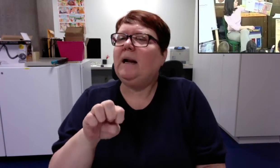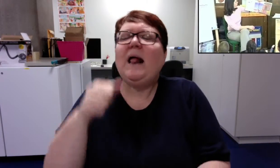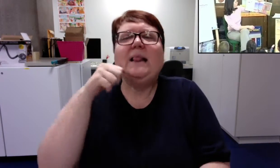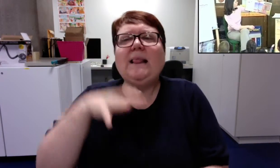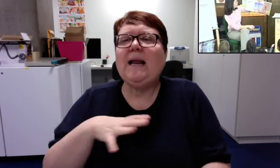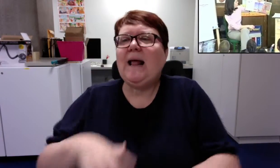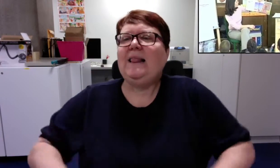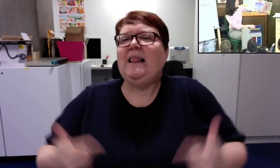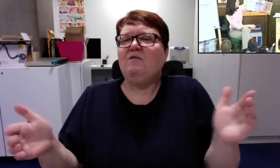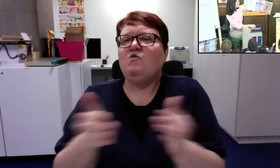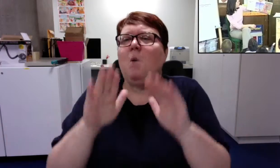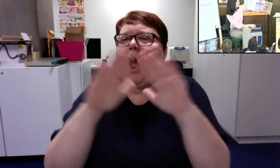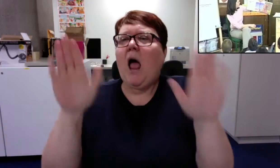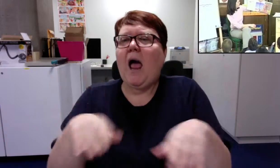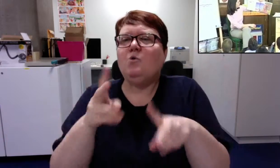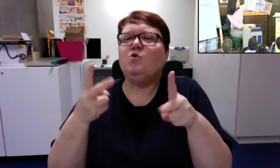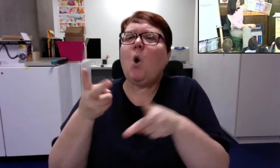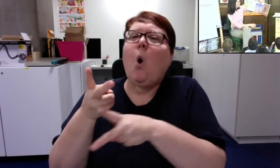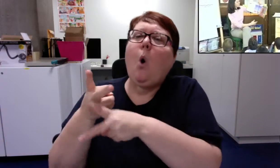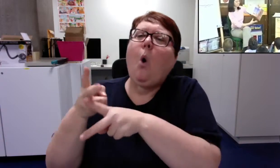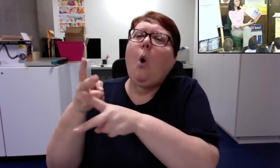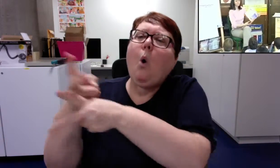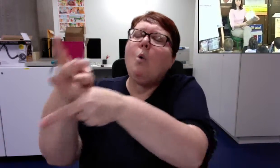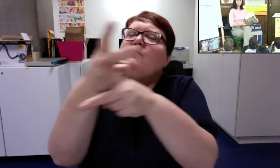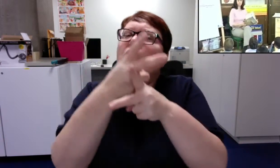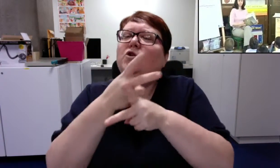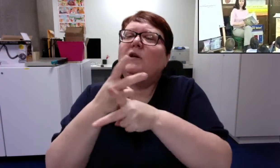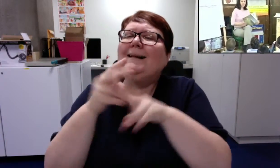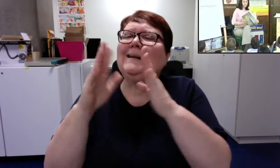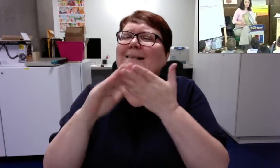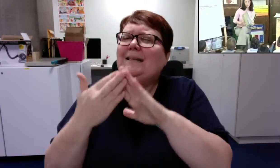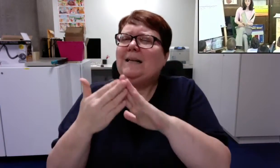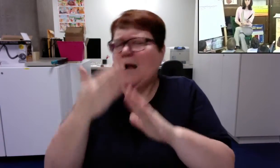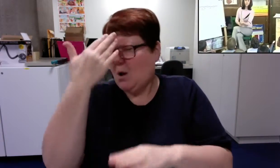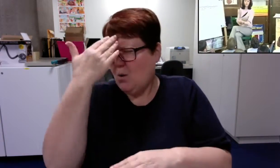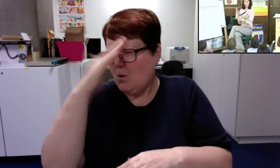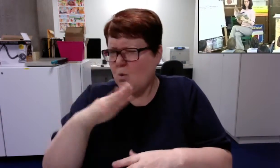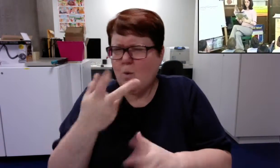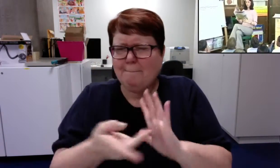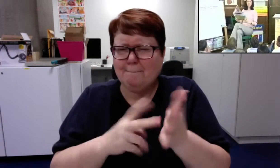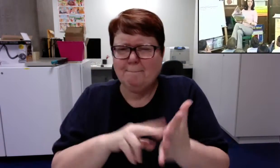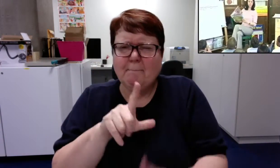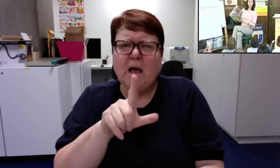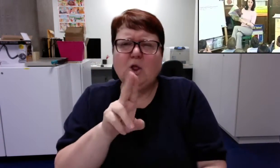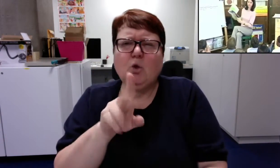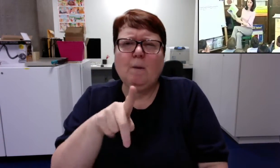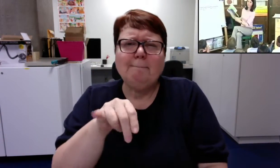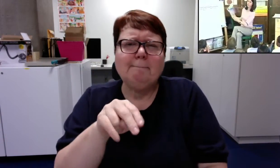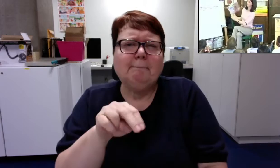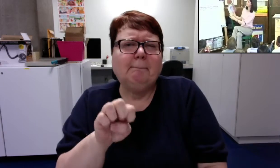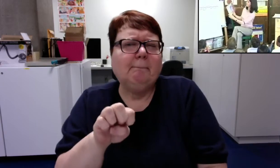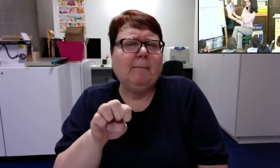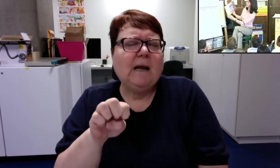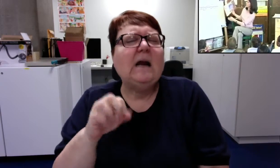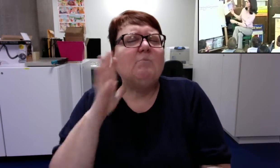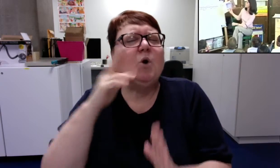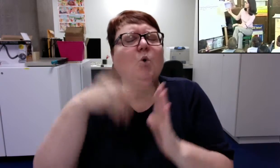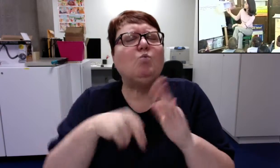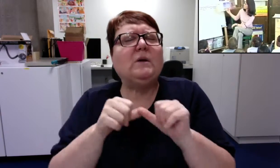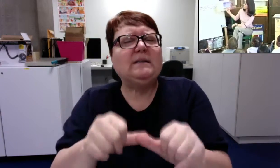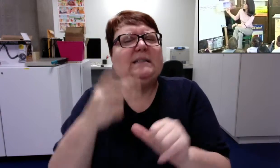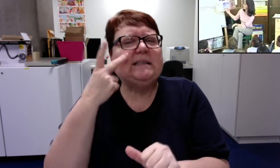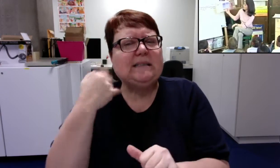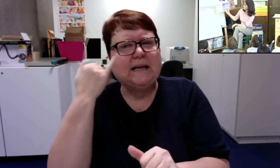a small house overlooking the sea. I wonder what lupine means. I'm going to read on and see if I can figure it